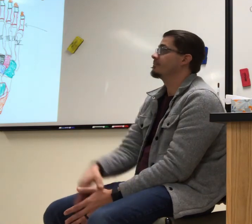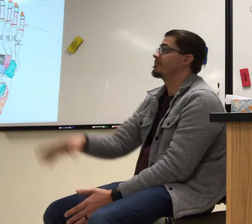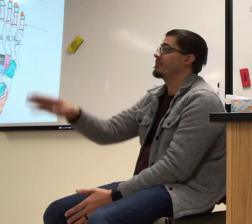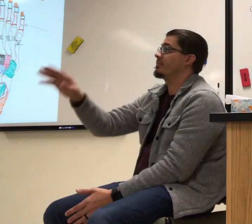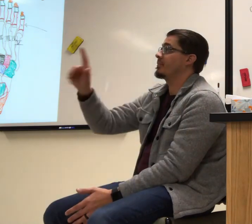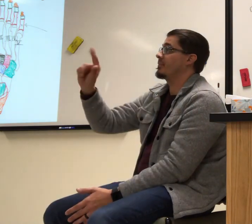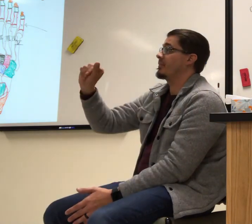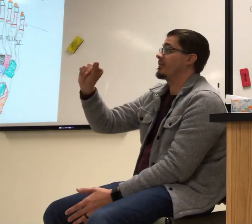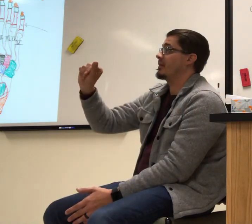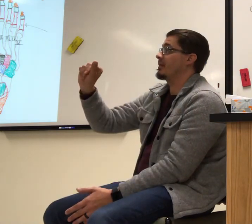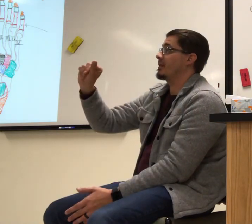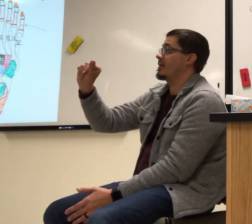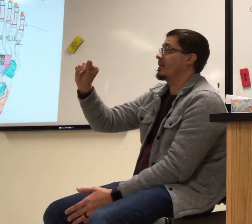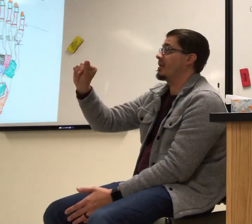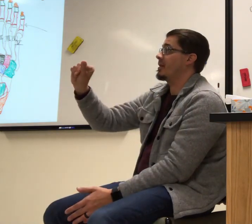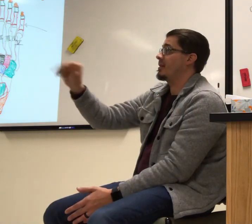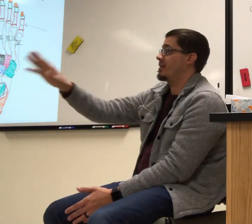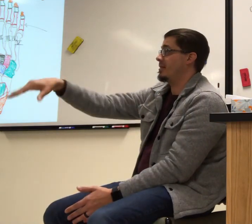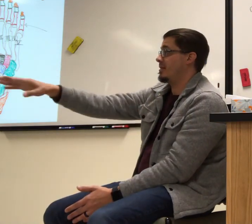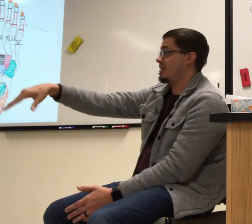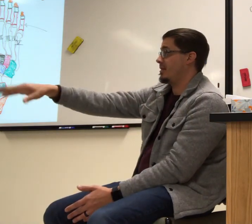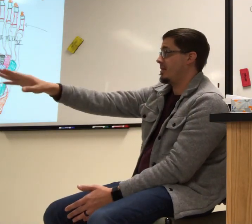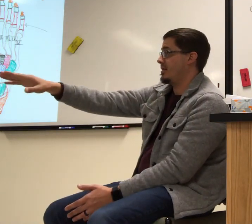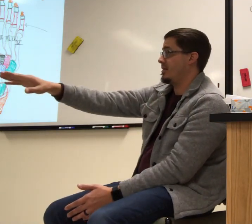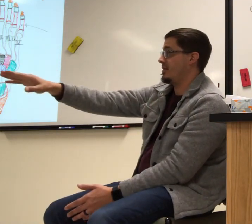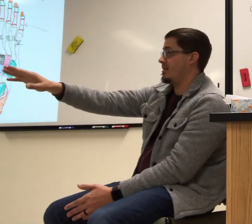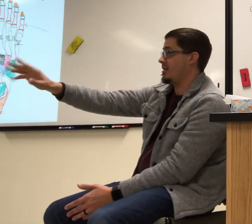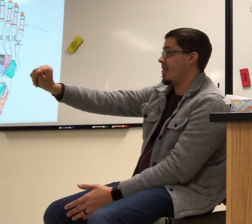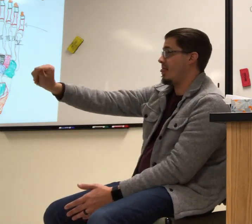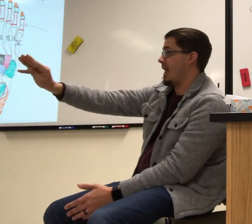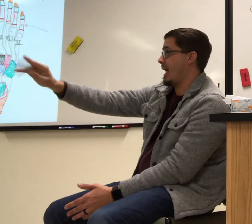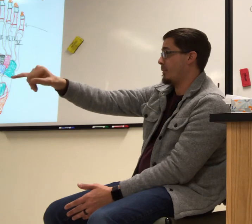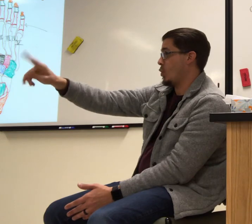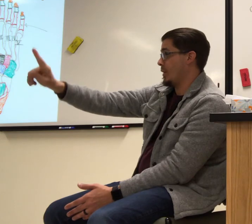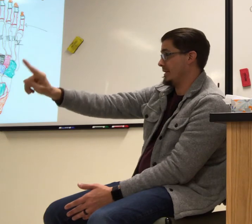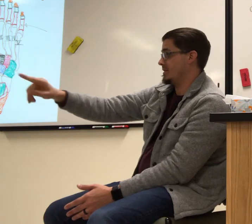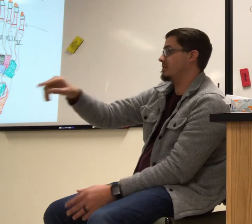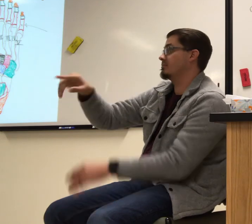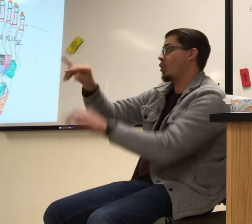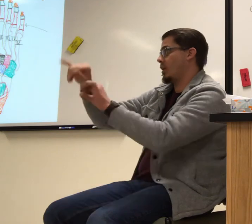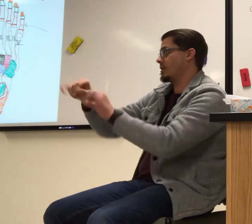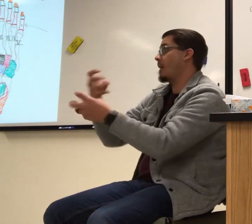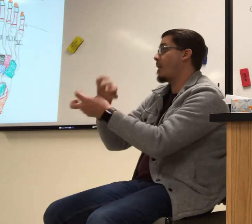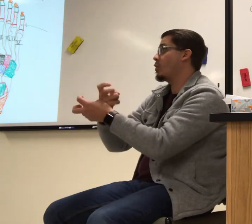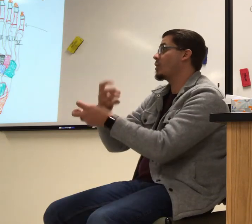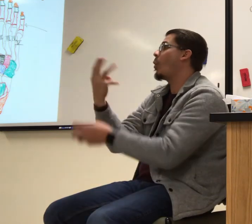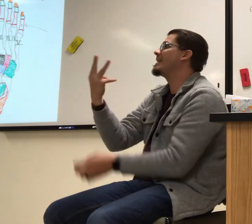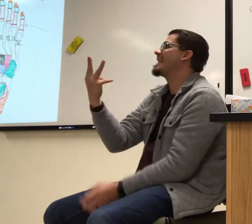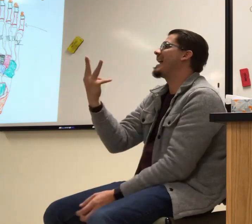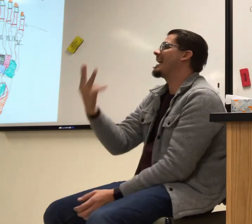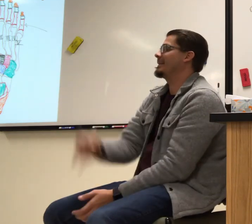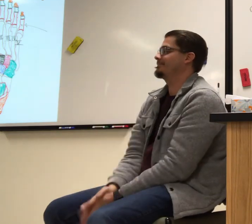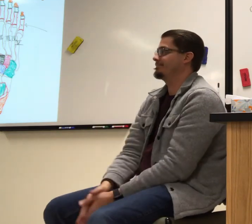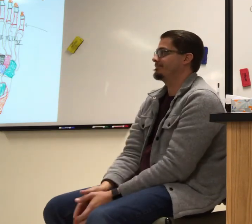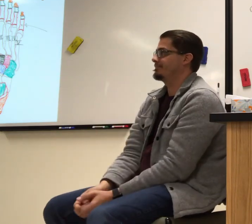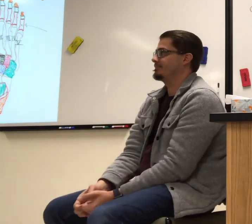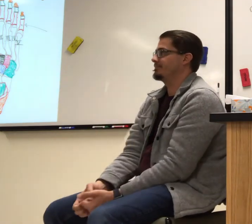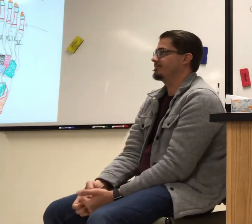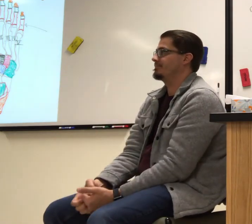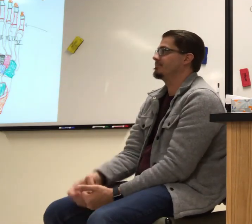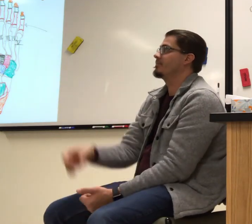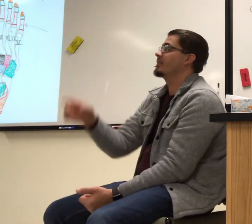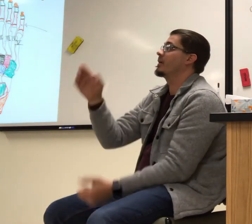on bones Wednesday. Wednesday. Okay, let's take a break and come back and have a